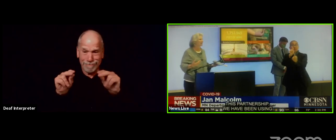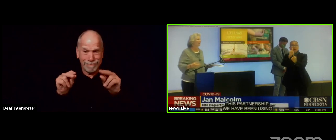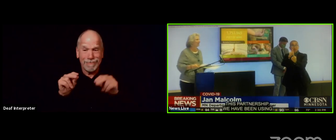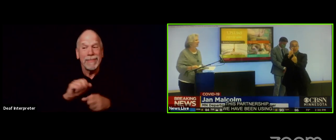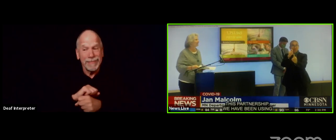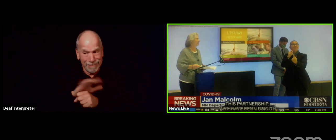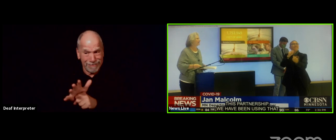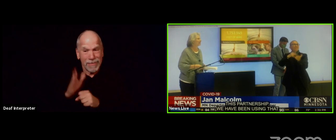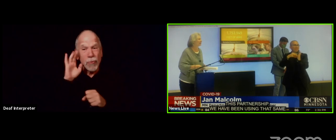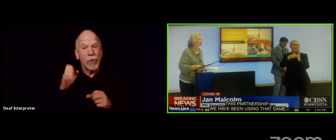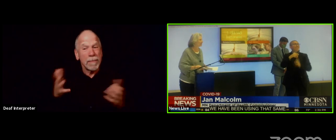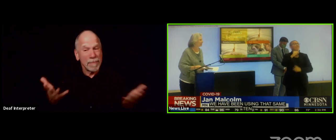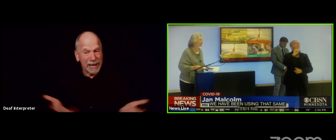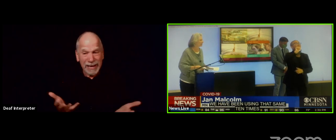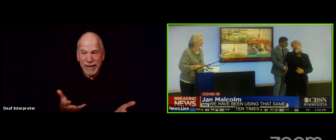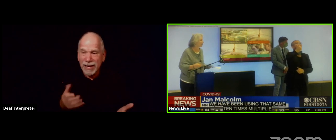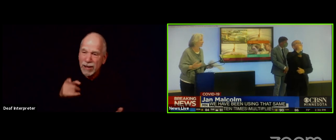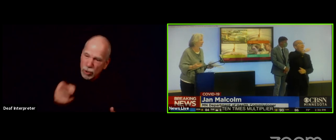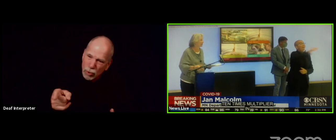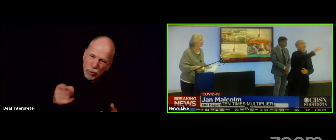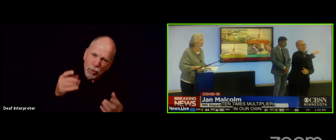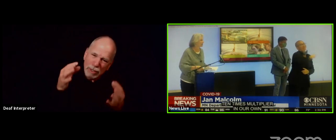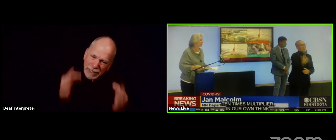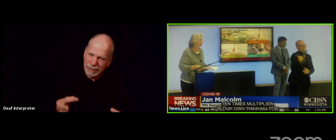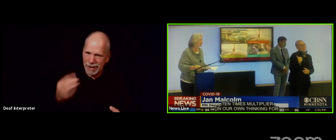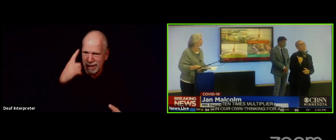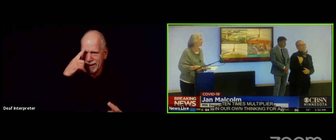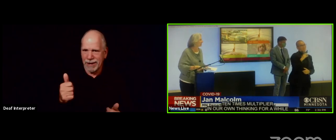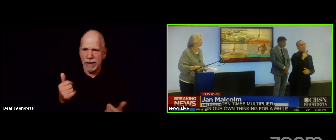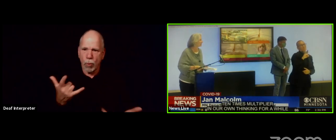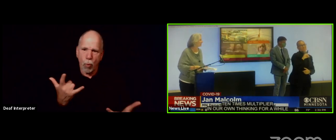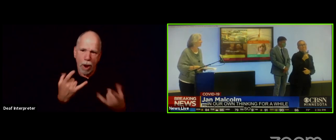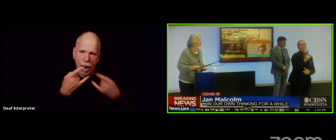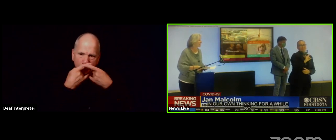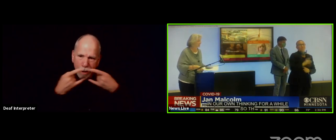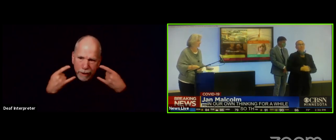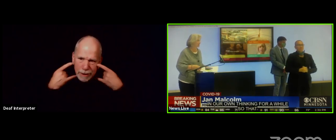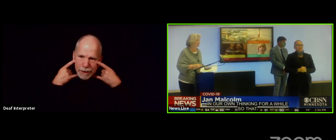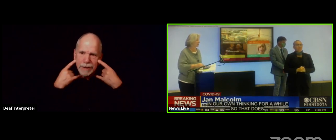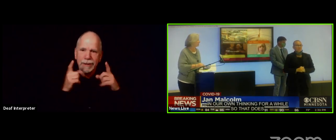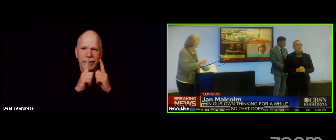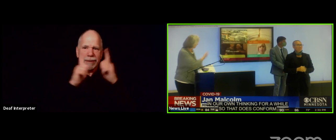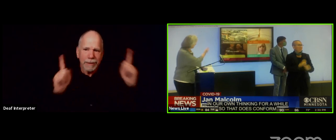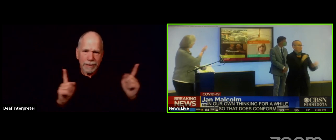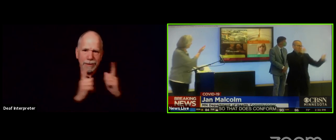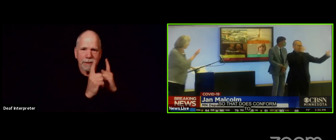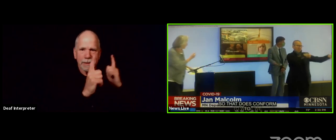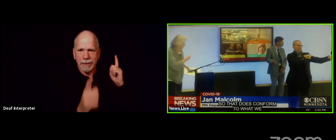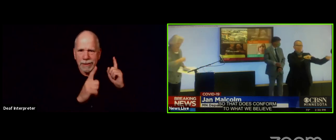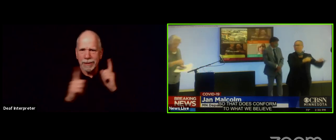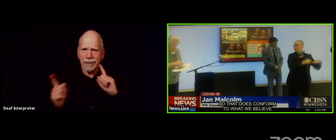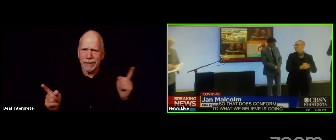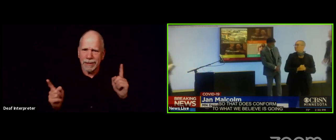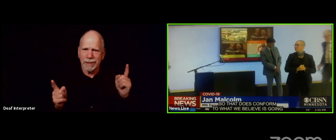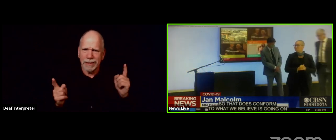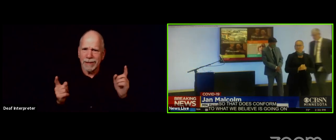does confirm or conform to what we believe is going on in Minnesota as well. But Dr.